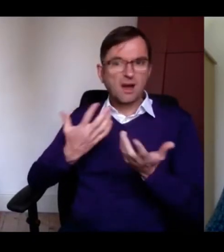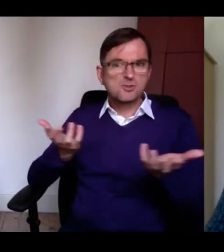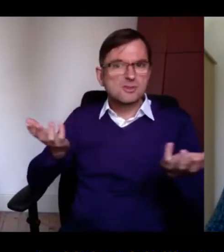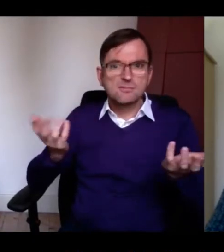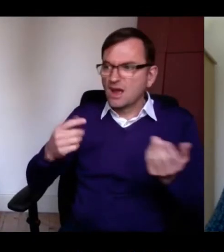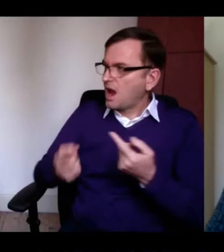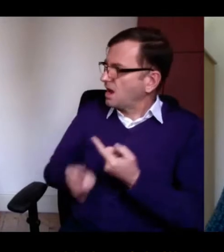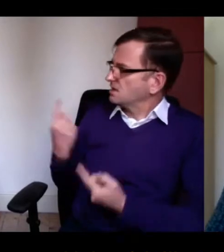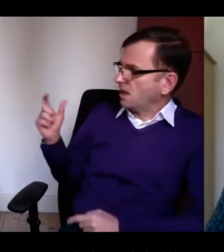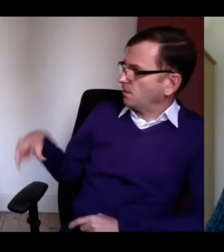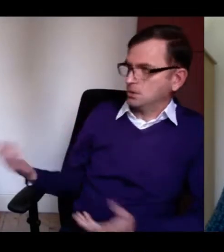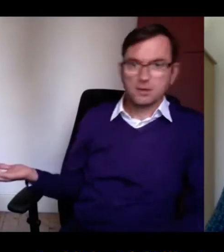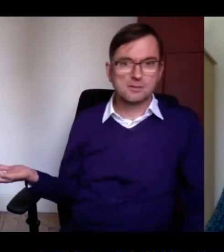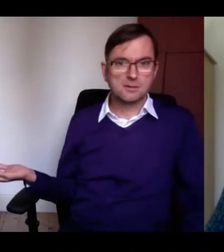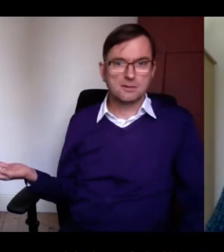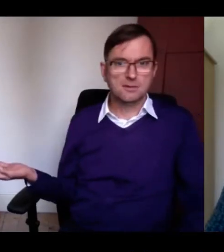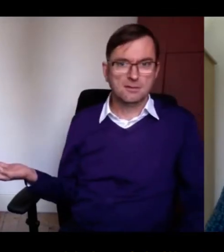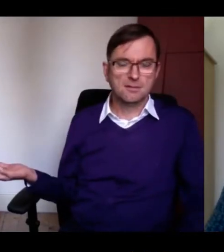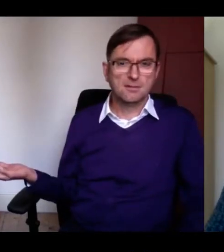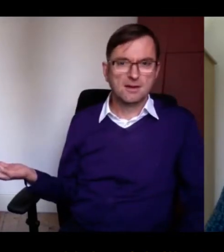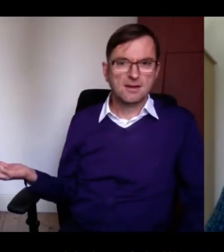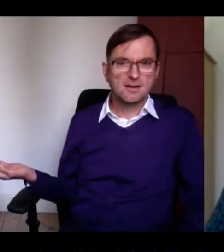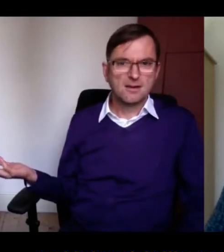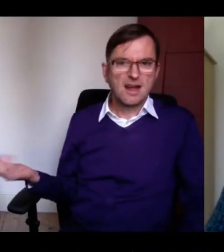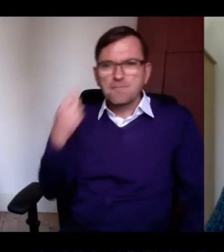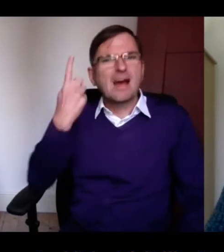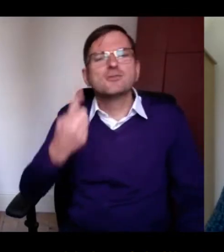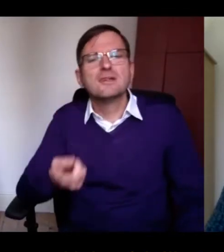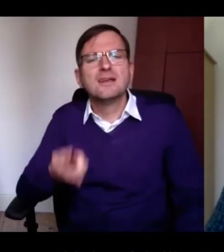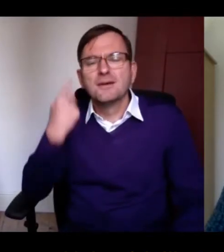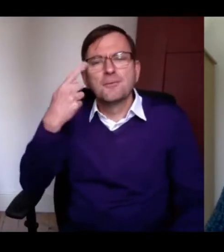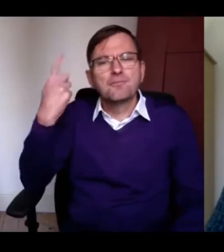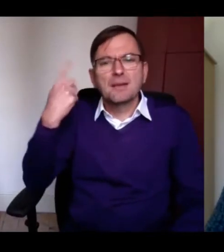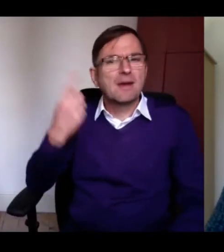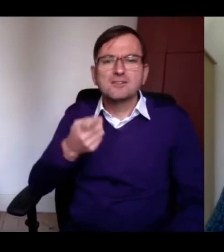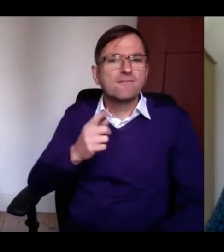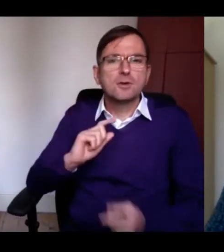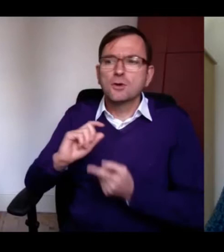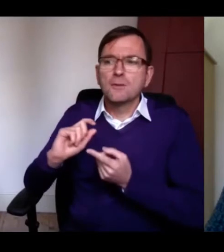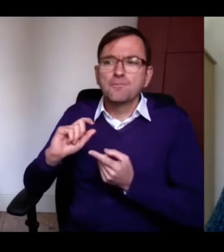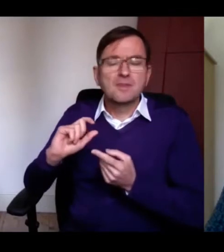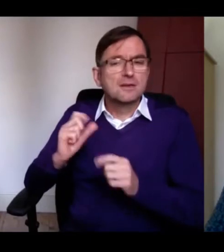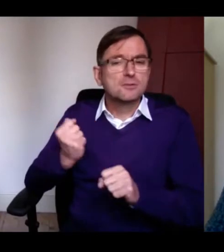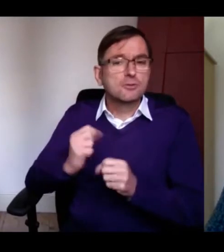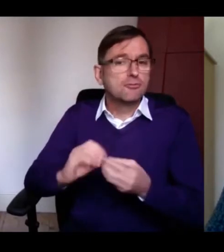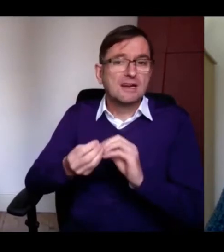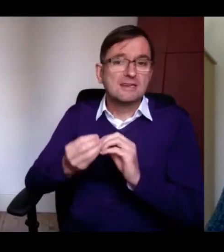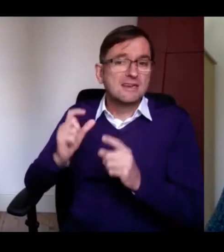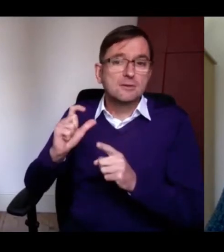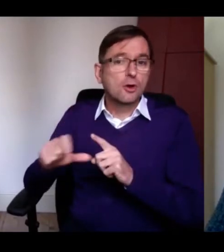and it just felt like I was like everybody else, just using a different language.